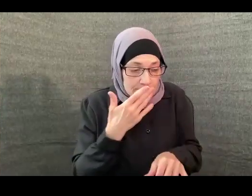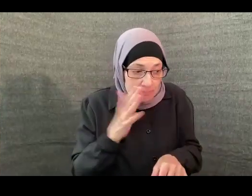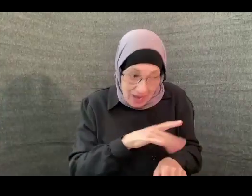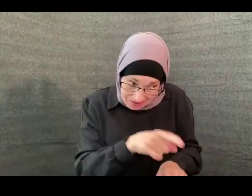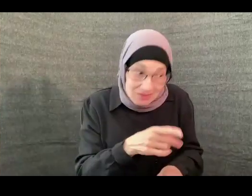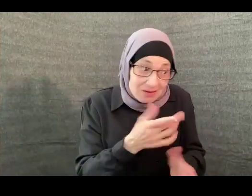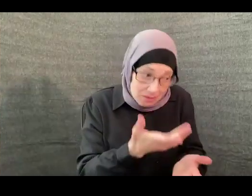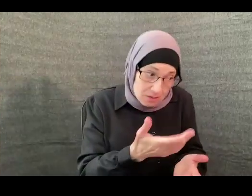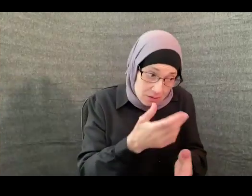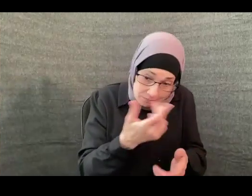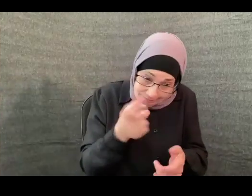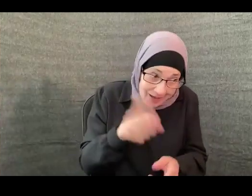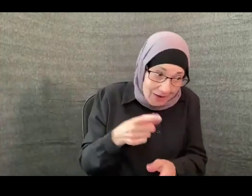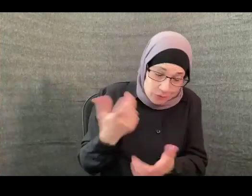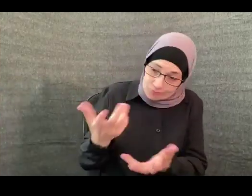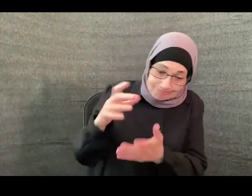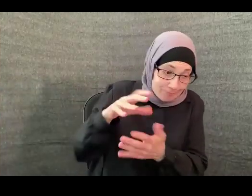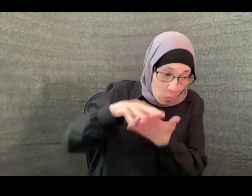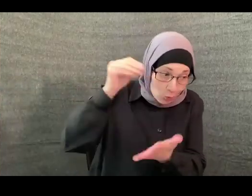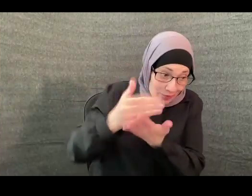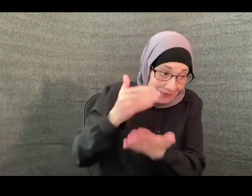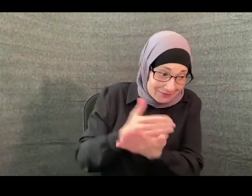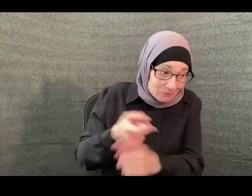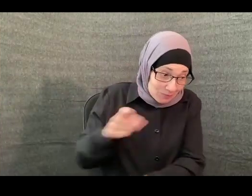Look for what you have advanced for tomorrow.